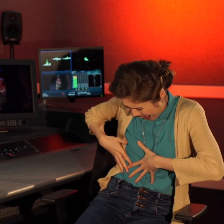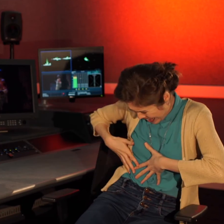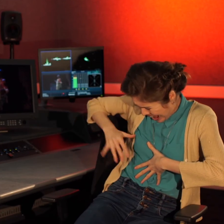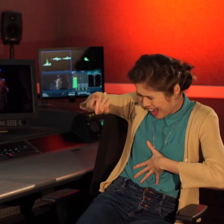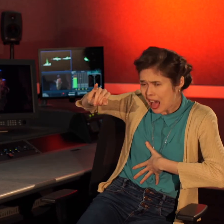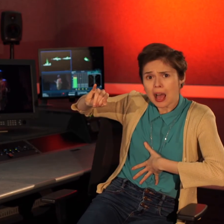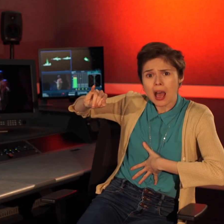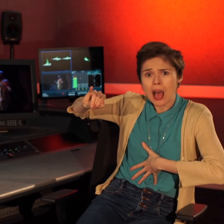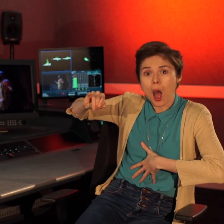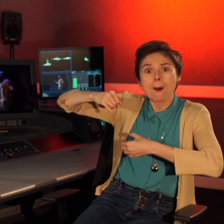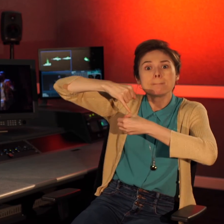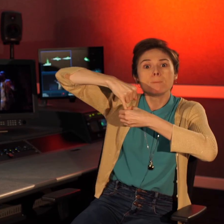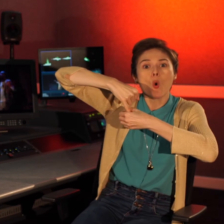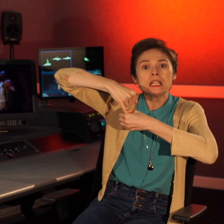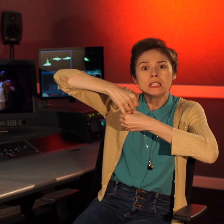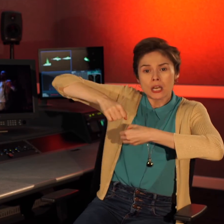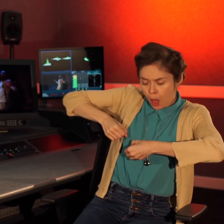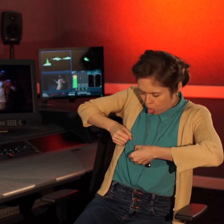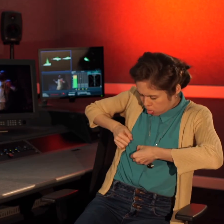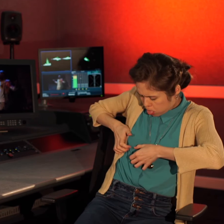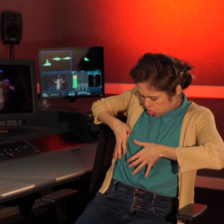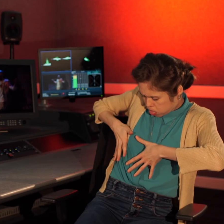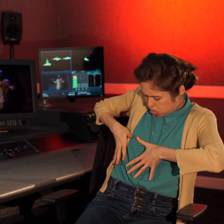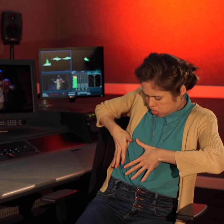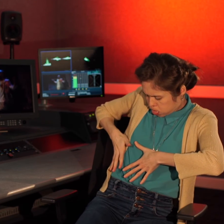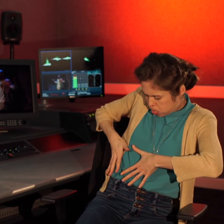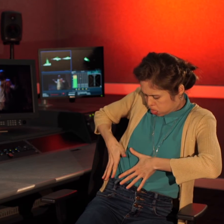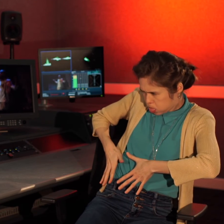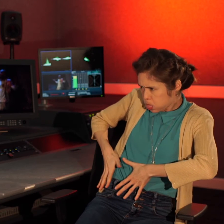he, Hamlet himself, dies.